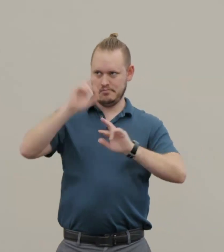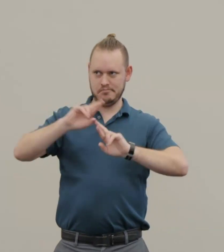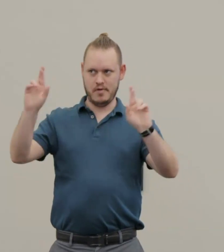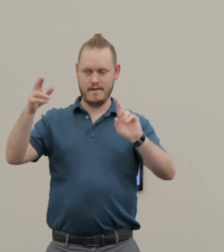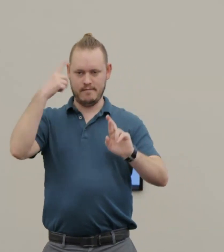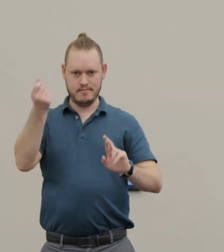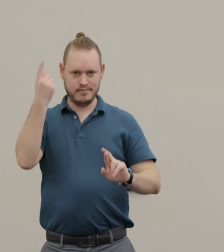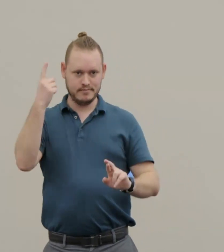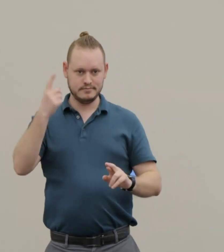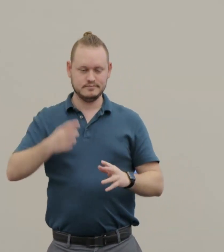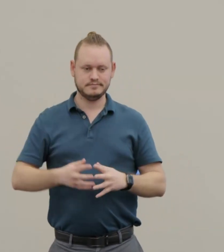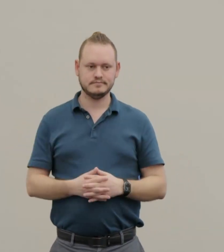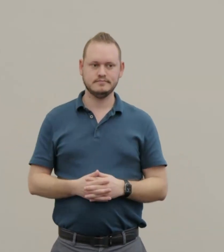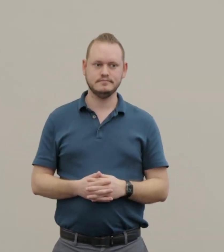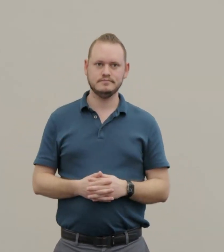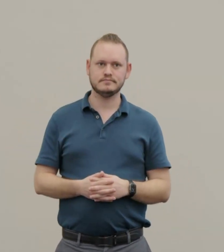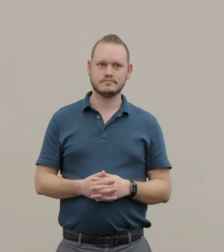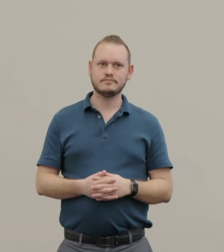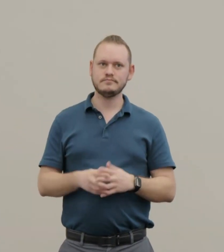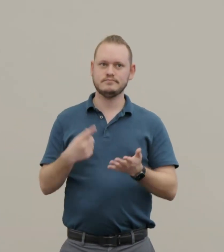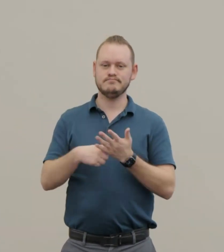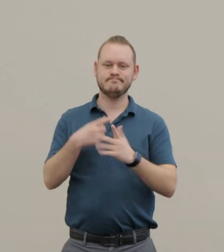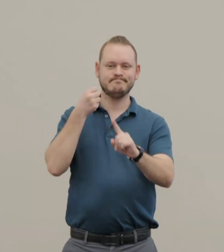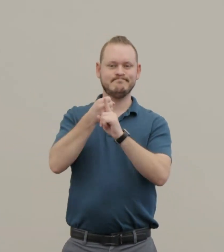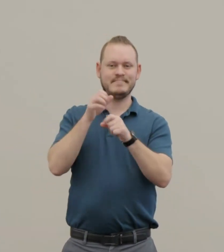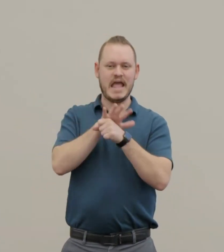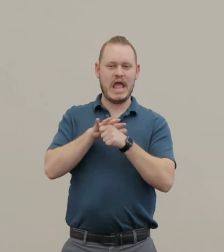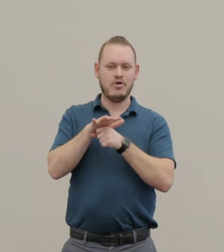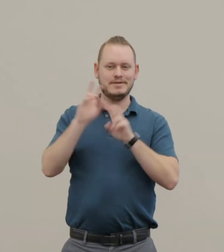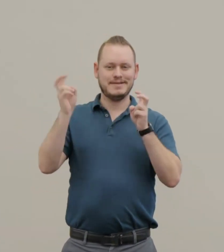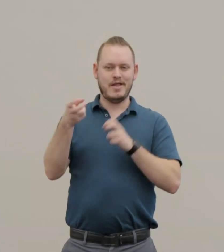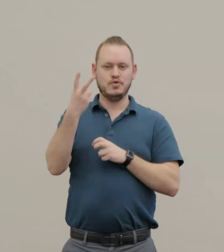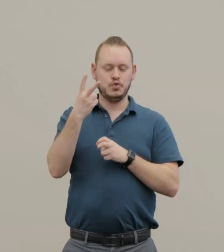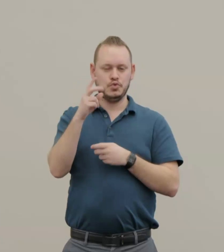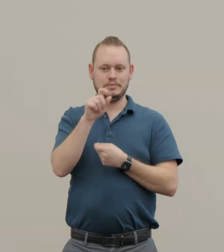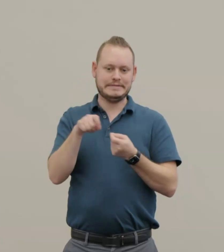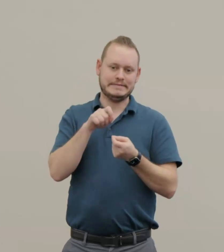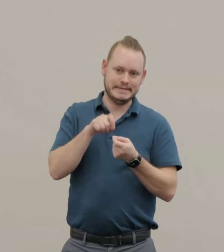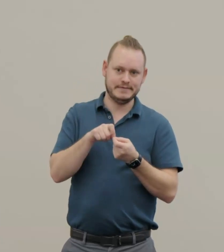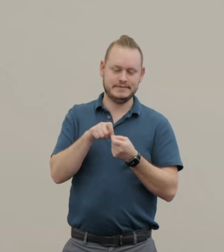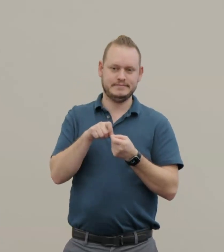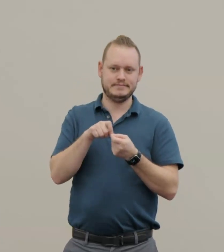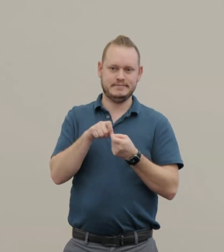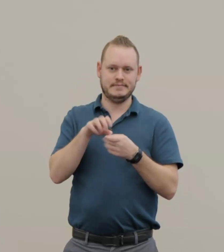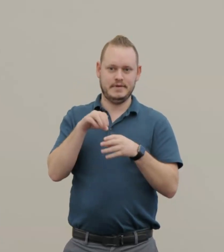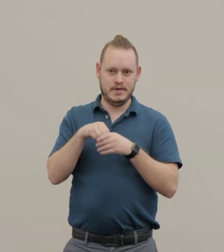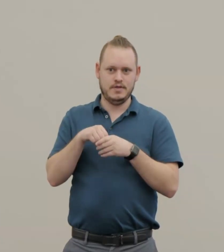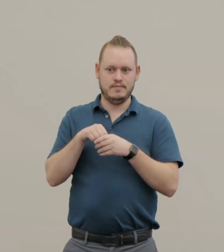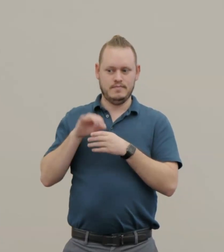now, I want to talk about the kind of impact areas that the Title II specifics, the specifics in the